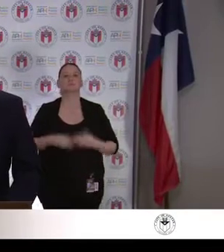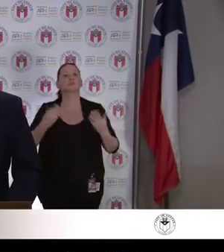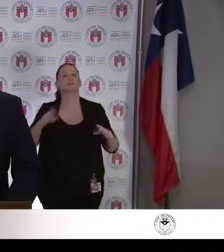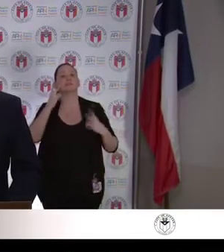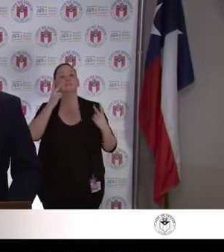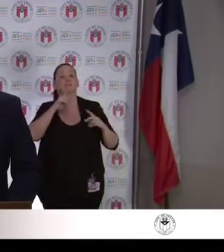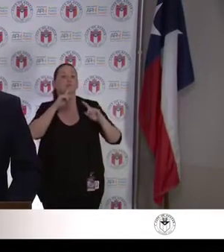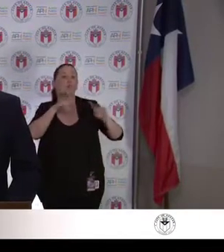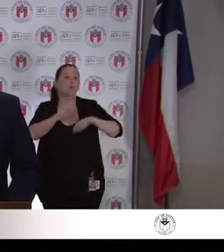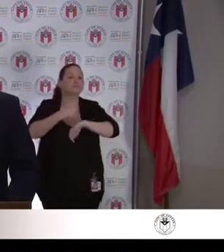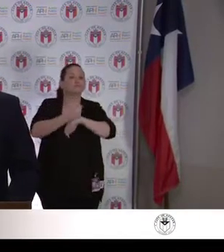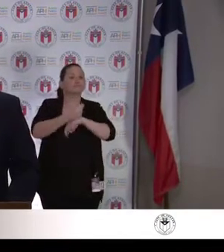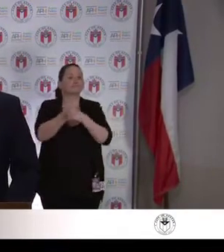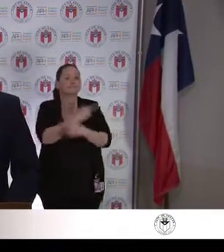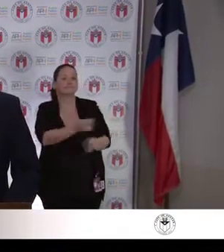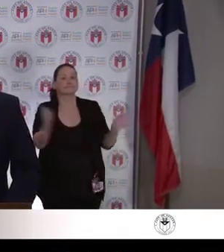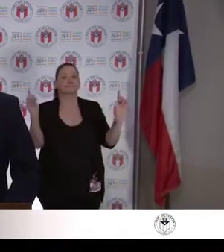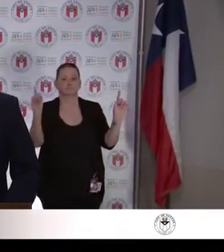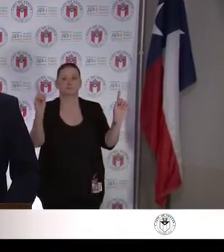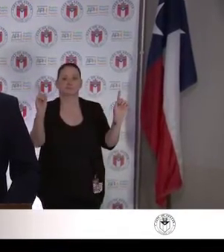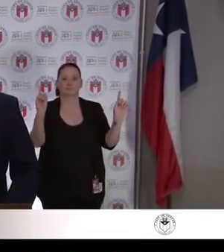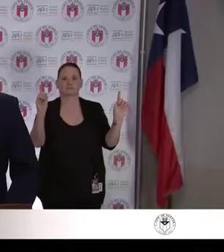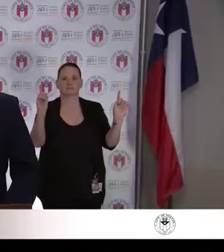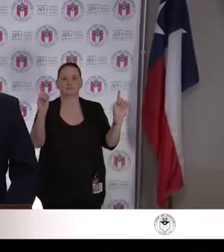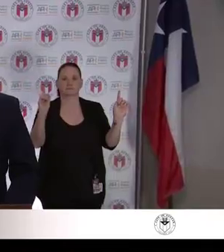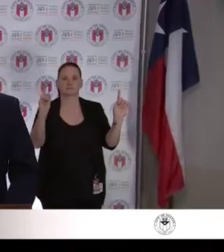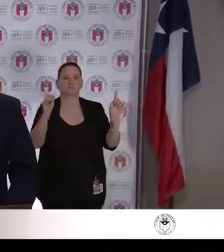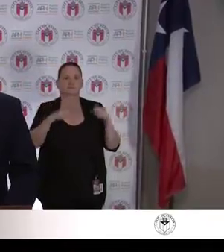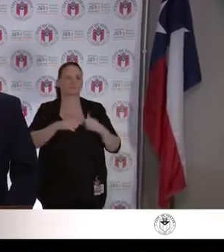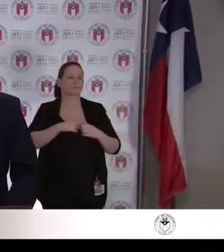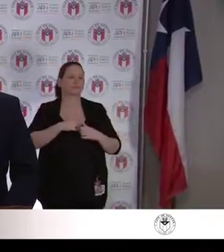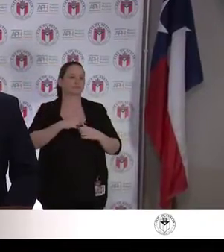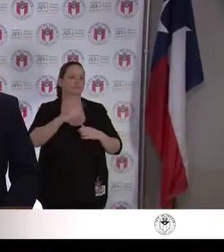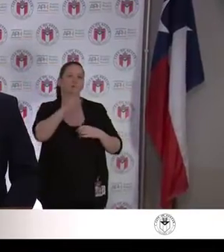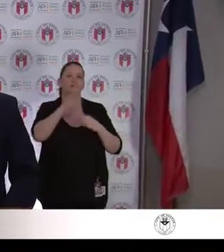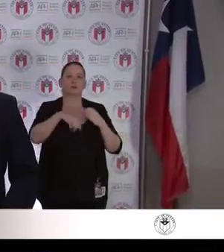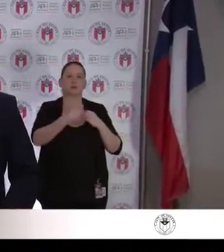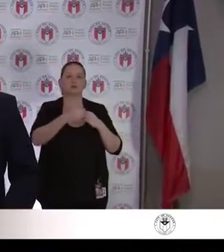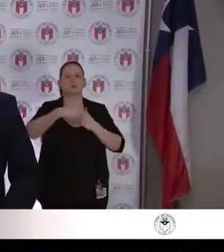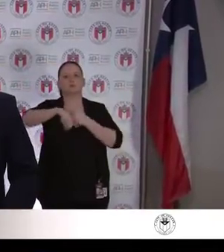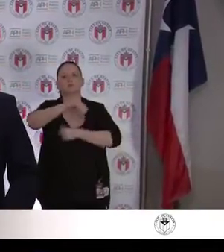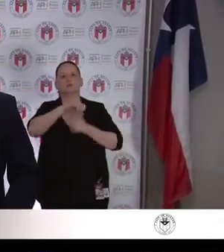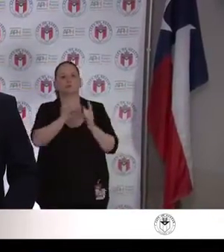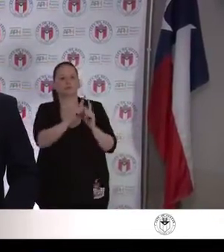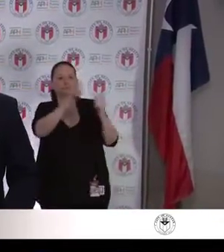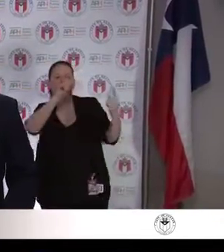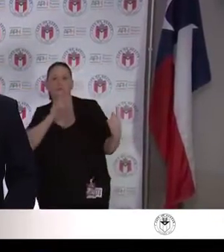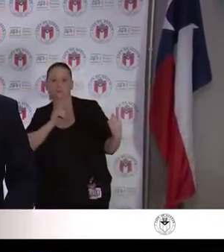that's in place. It speaks to social distancing.